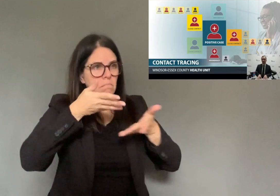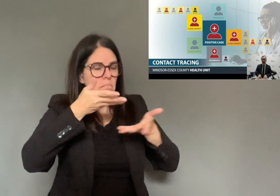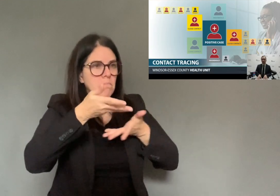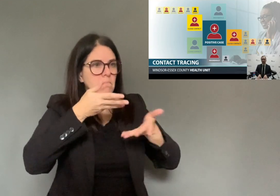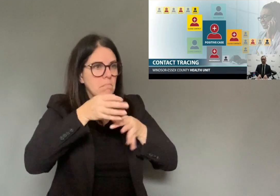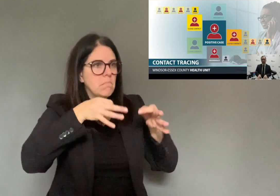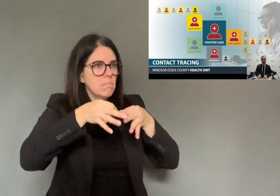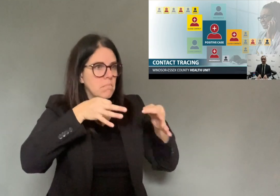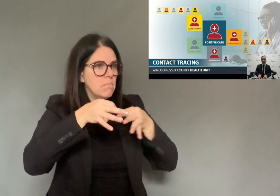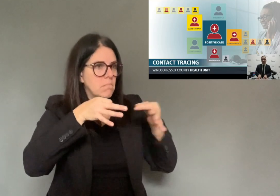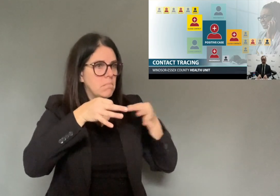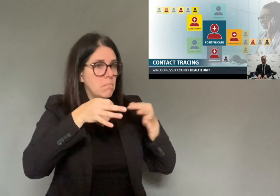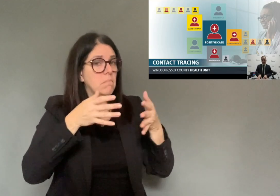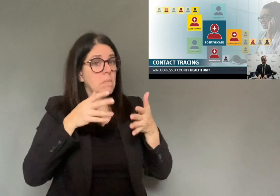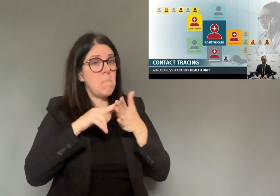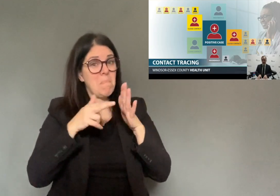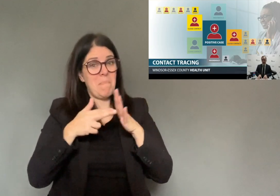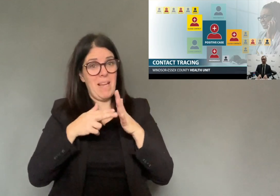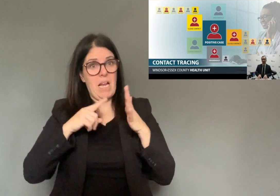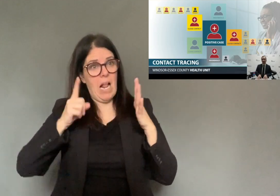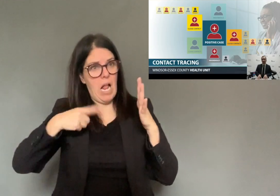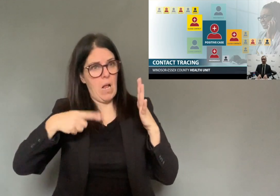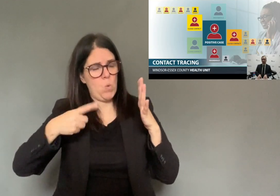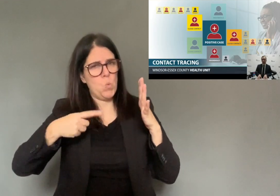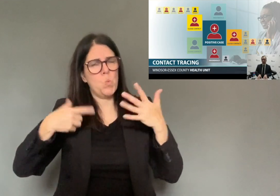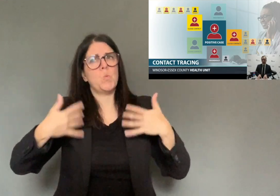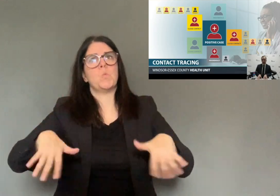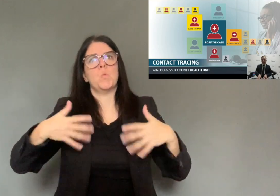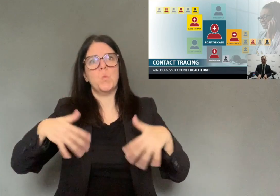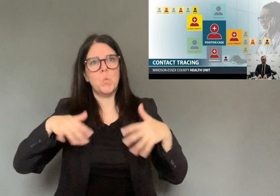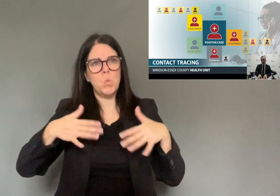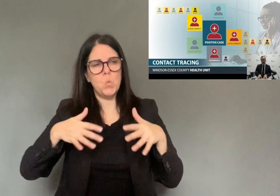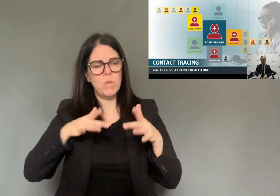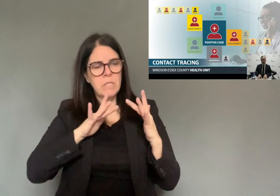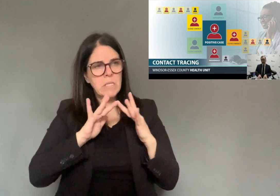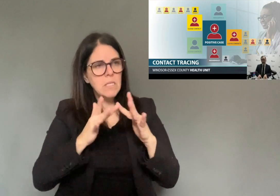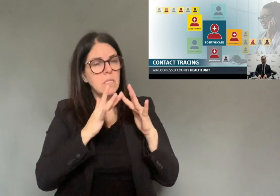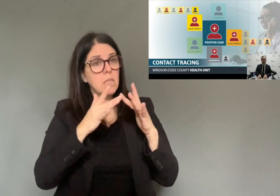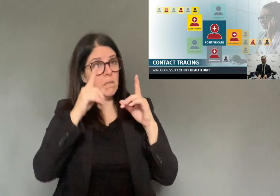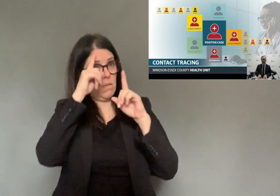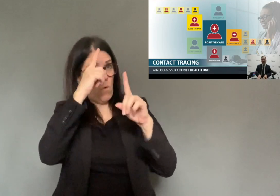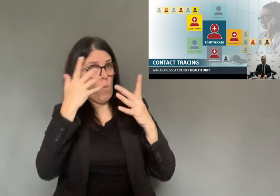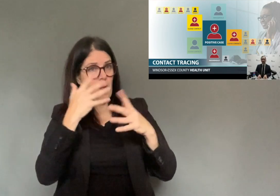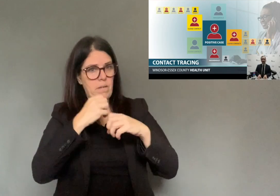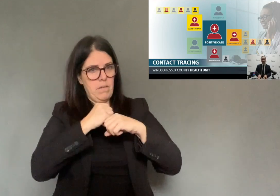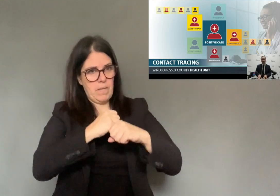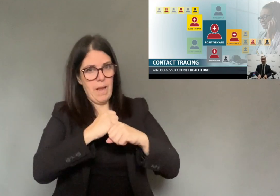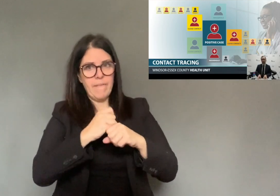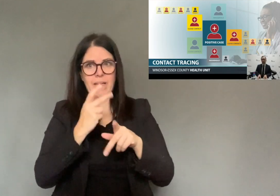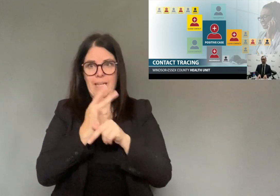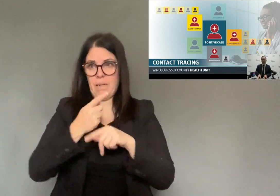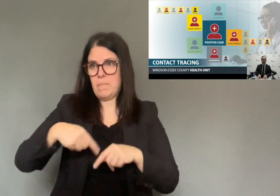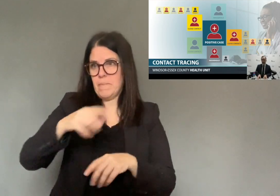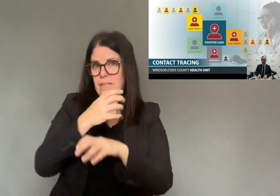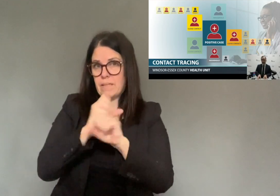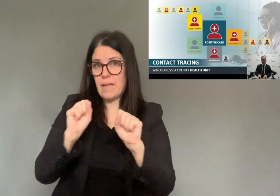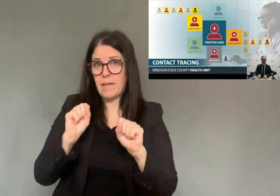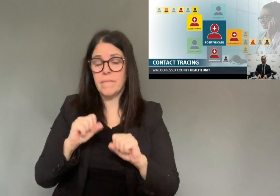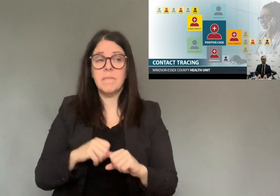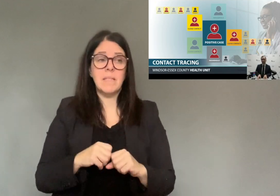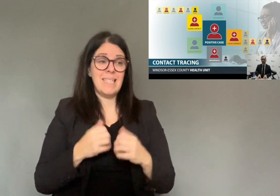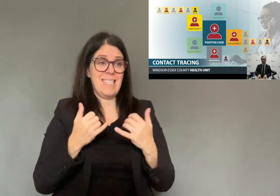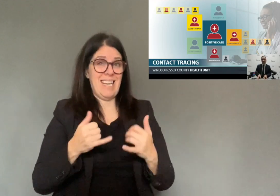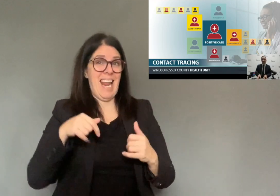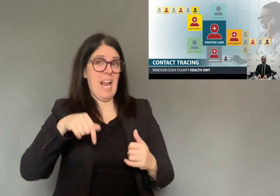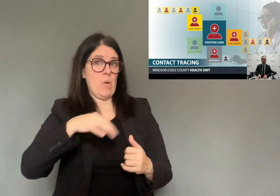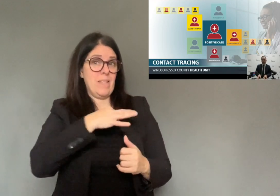spread of COVID-19 in our community. The WECHU, or the Windsor-Essex County Health Unit, has expanded our team of professional staff doing